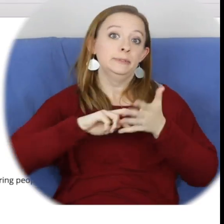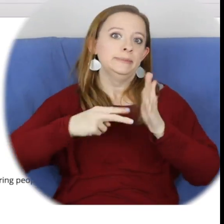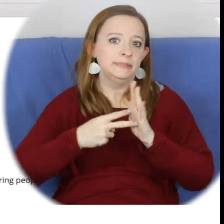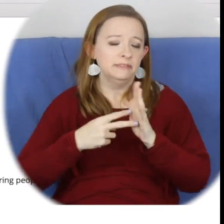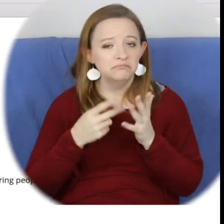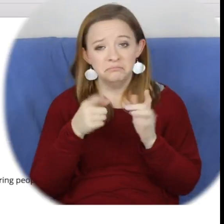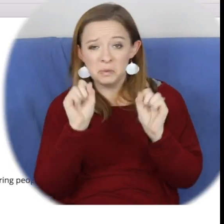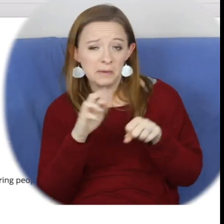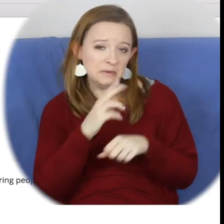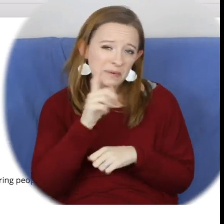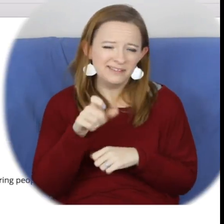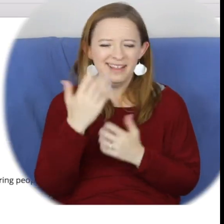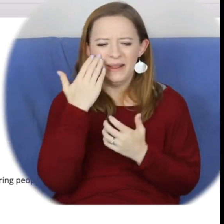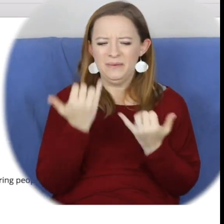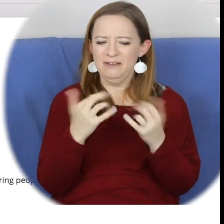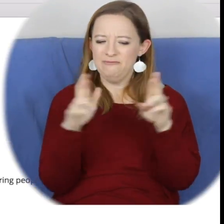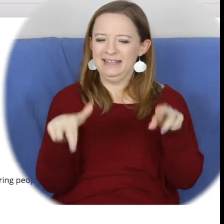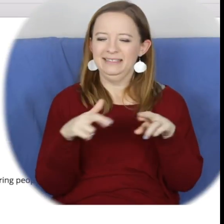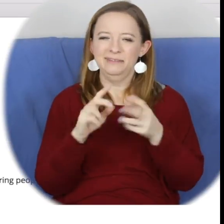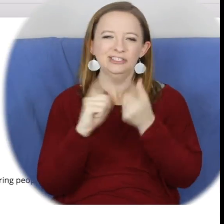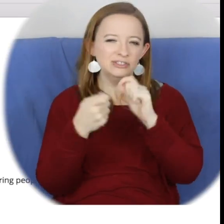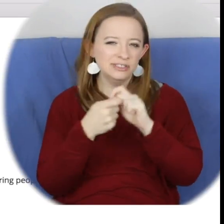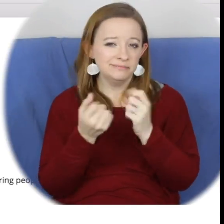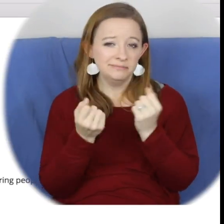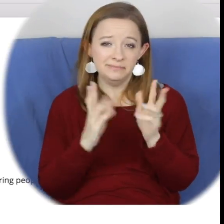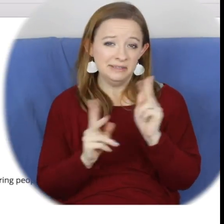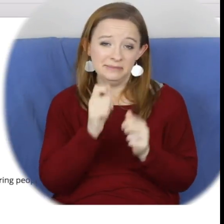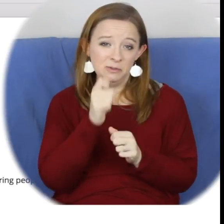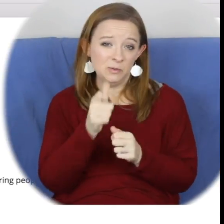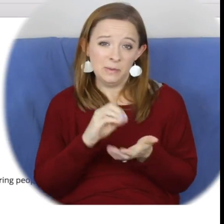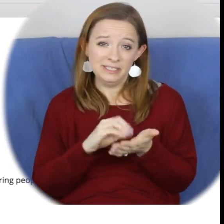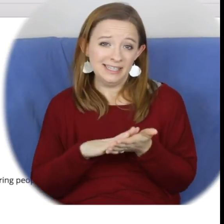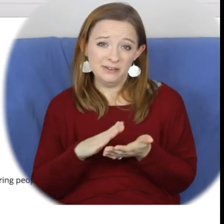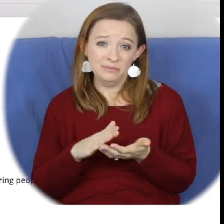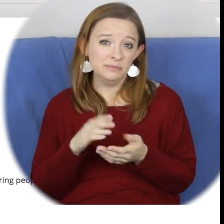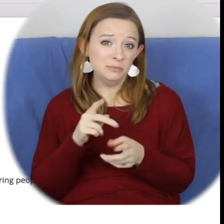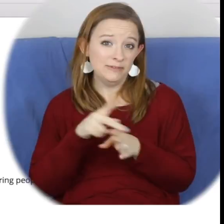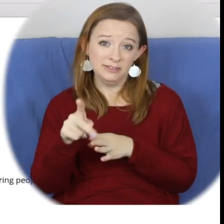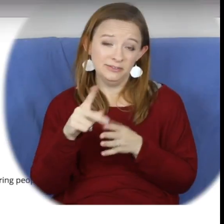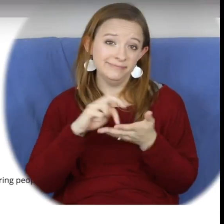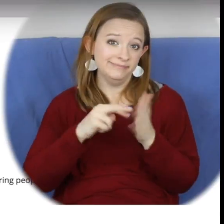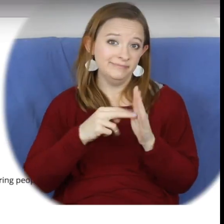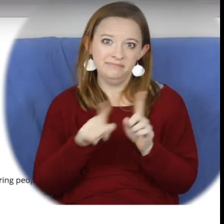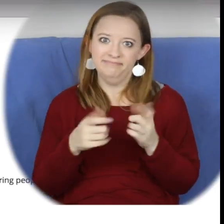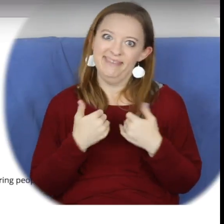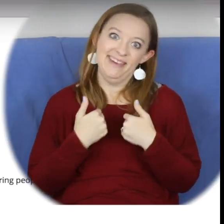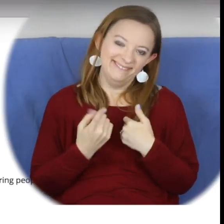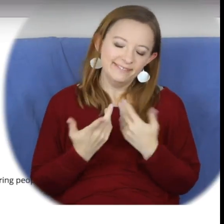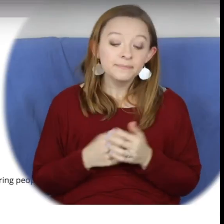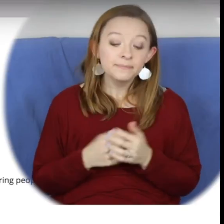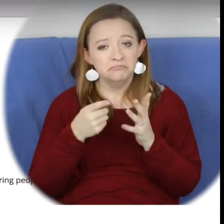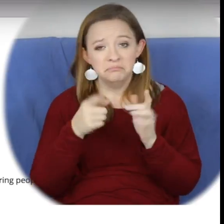And my portfolio means that I can change it to,